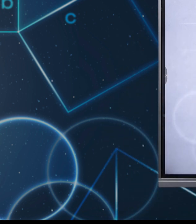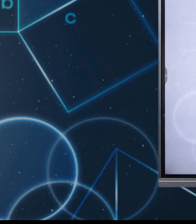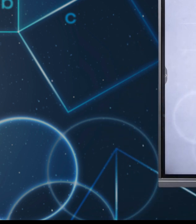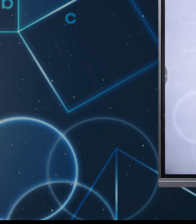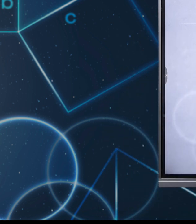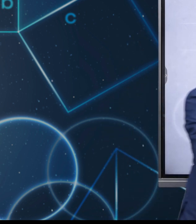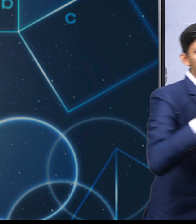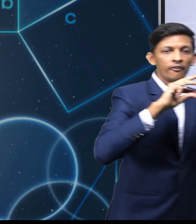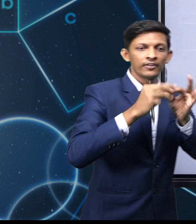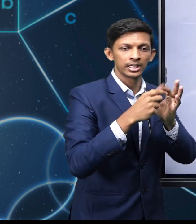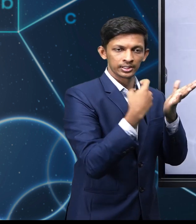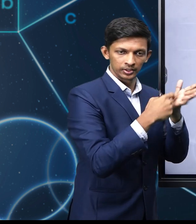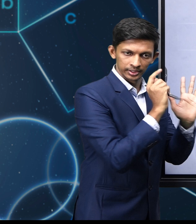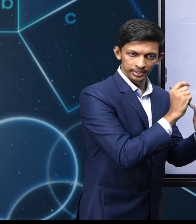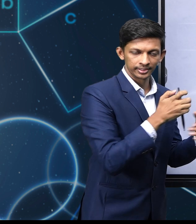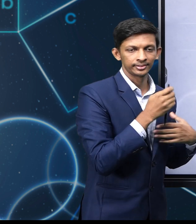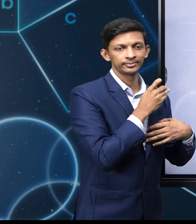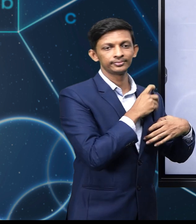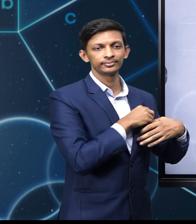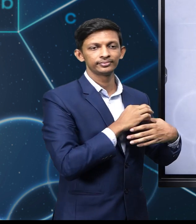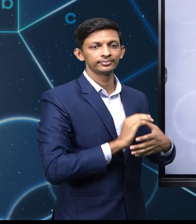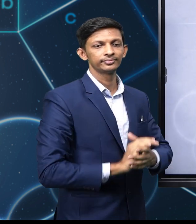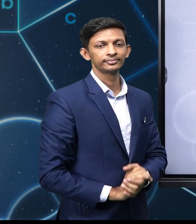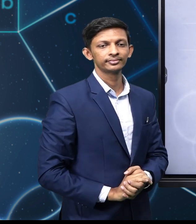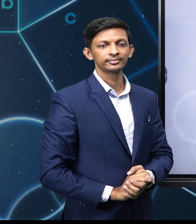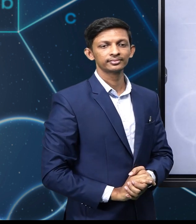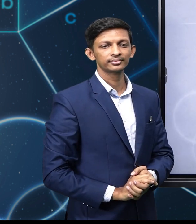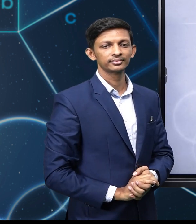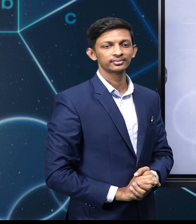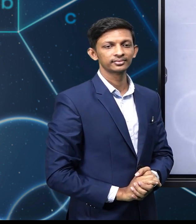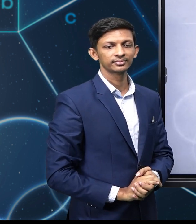we have the given values, and number of pencils, also we have